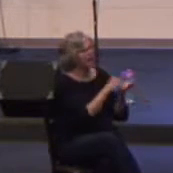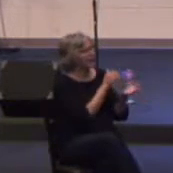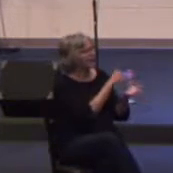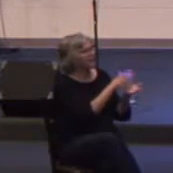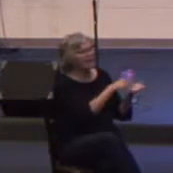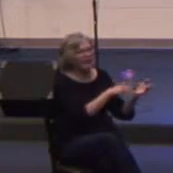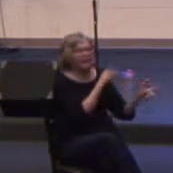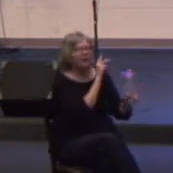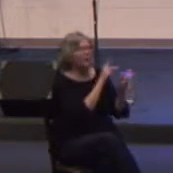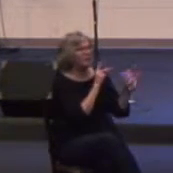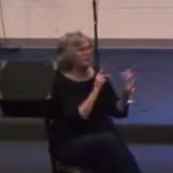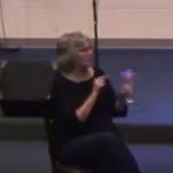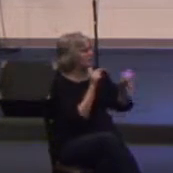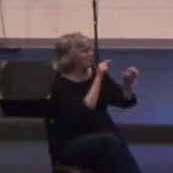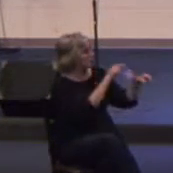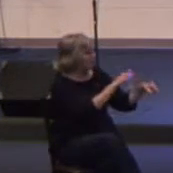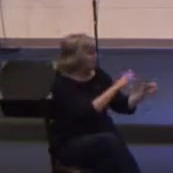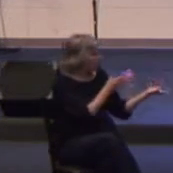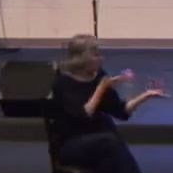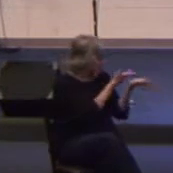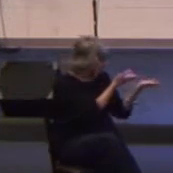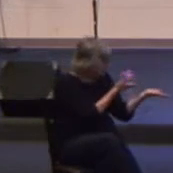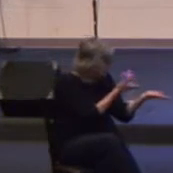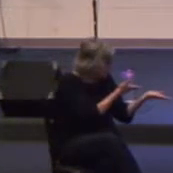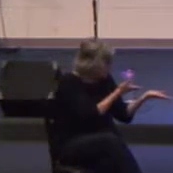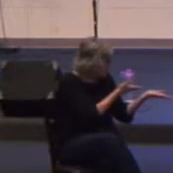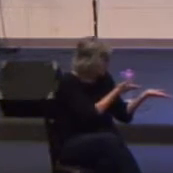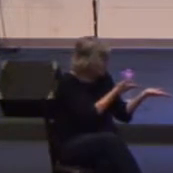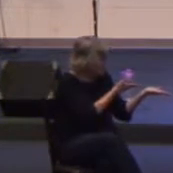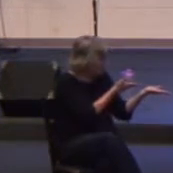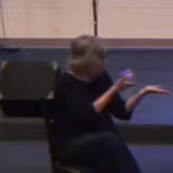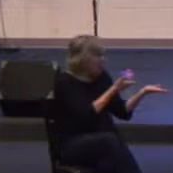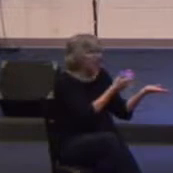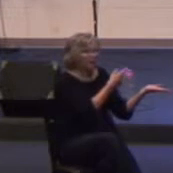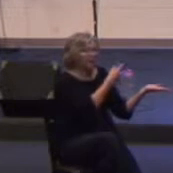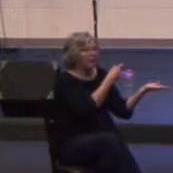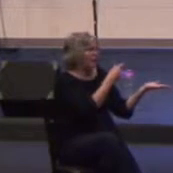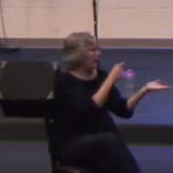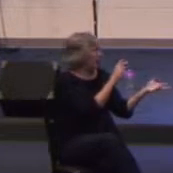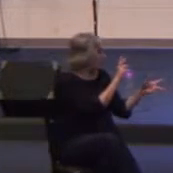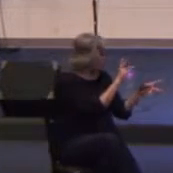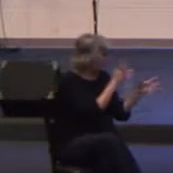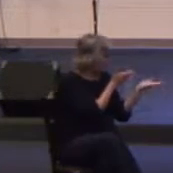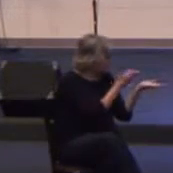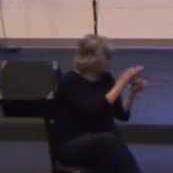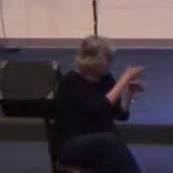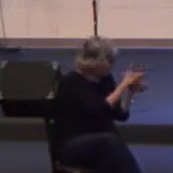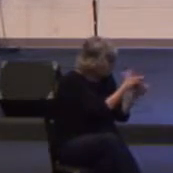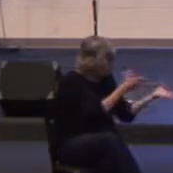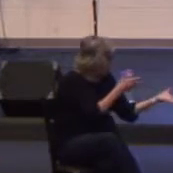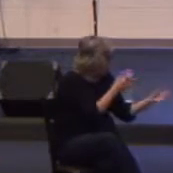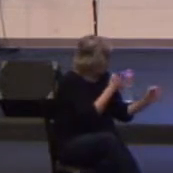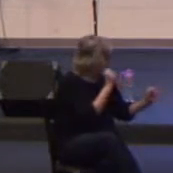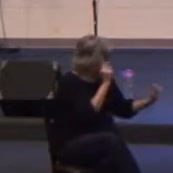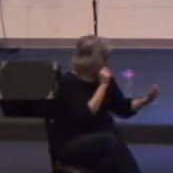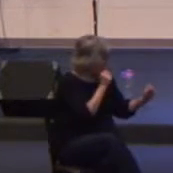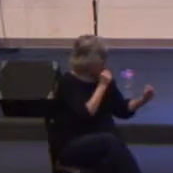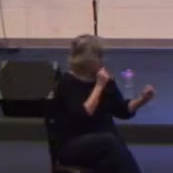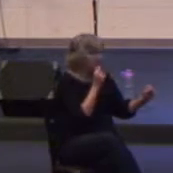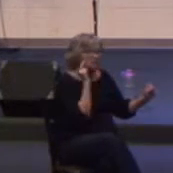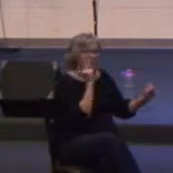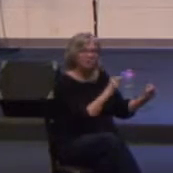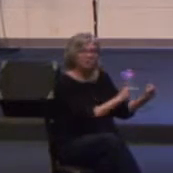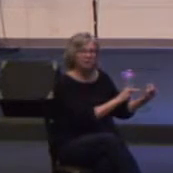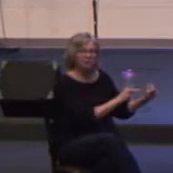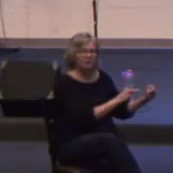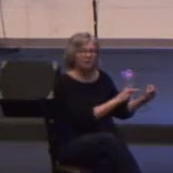again, people who are blessed in abundantly wealthy circumstances like we are go to other parts of the world and we're shocked because we say, oh my gosh,